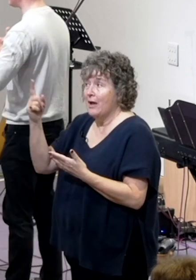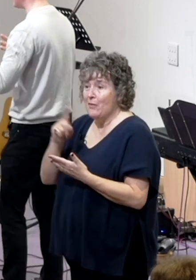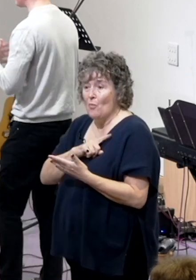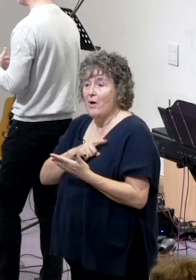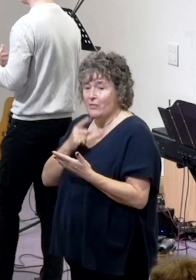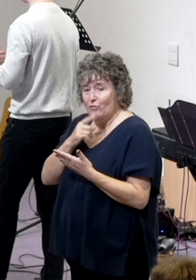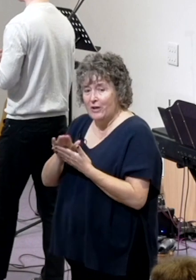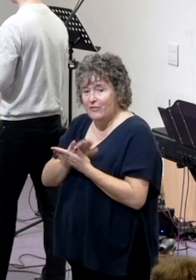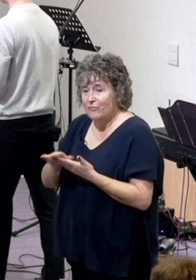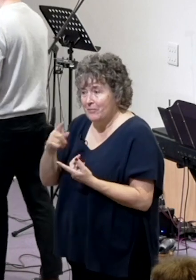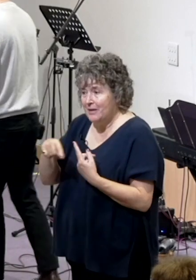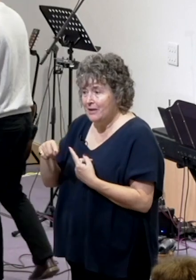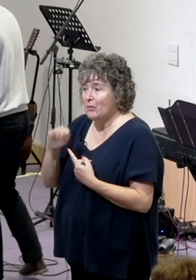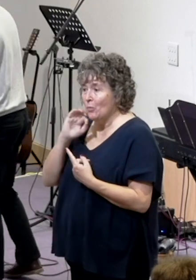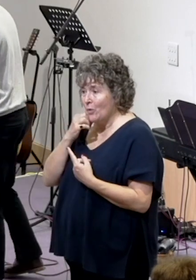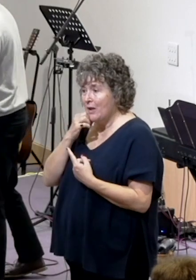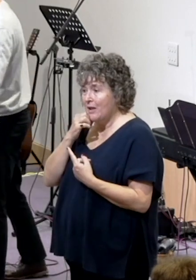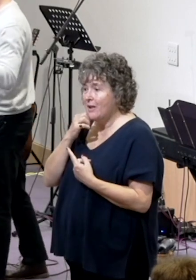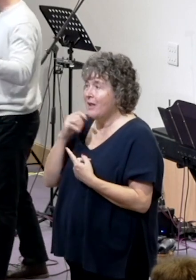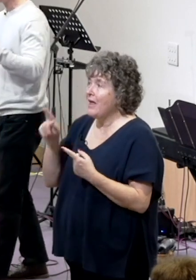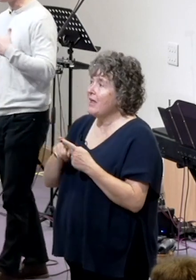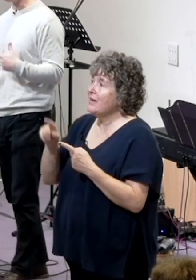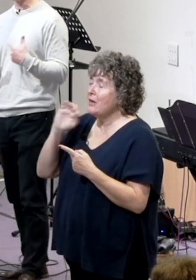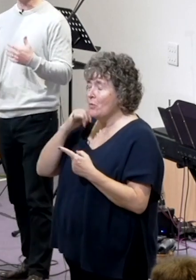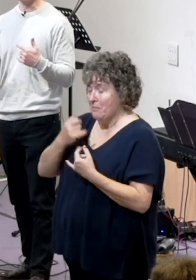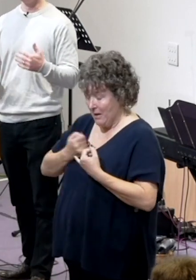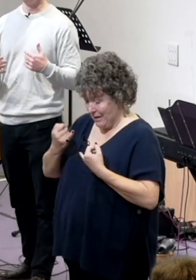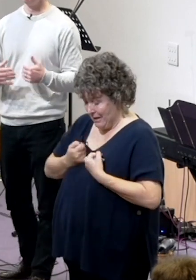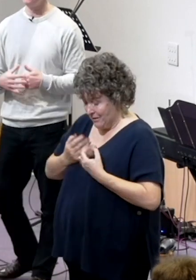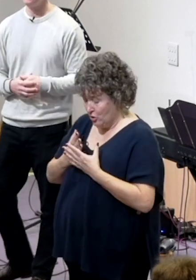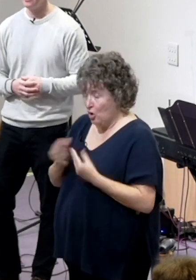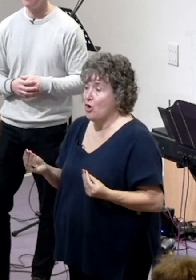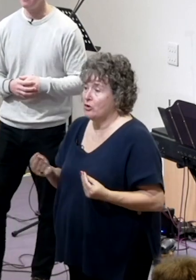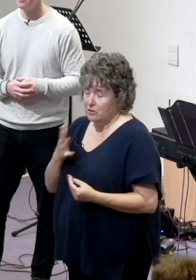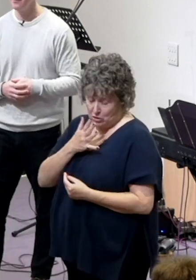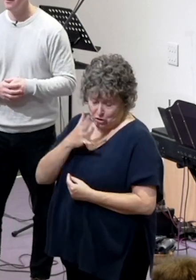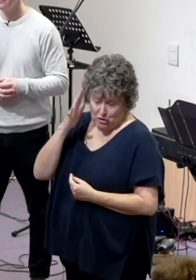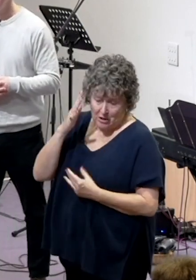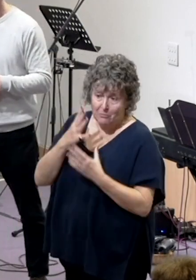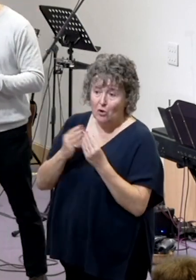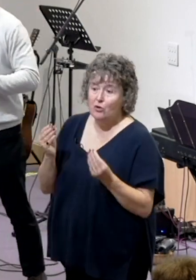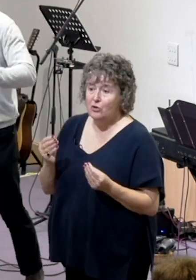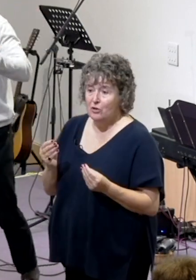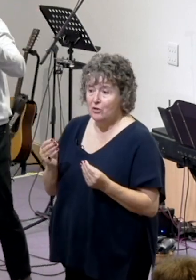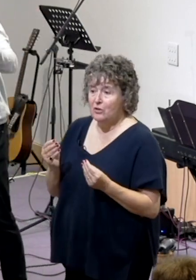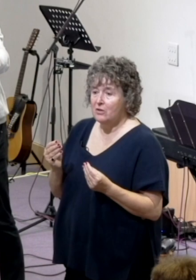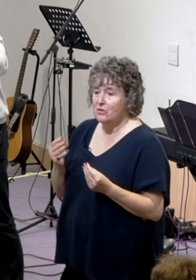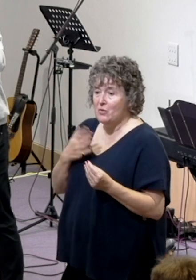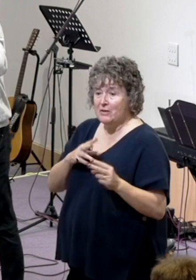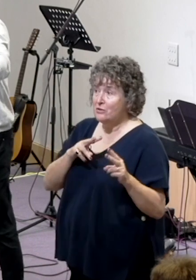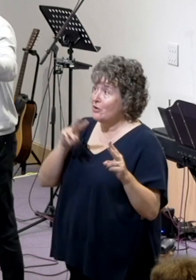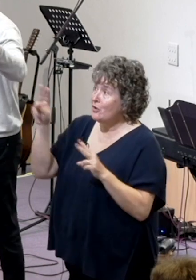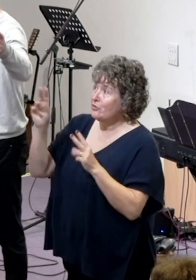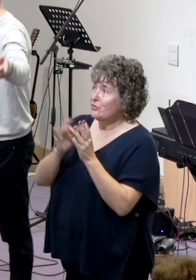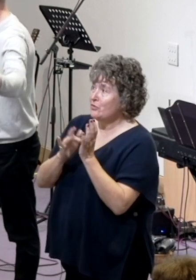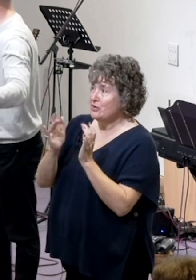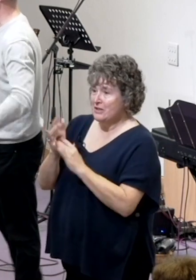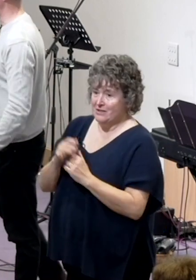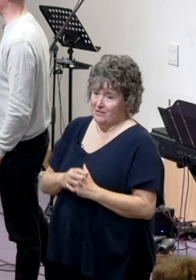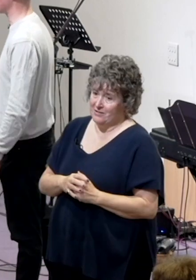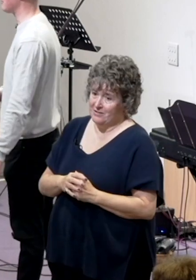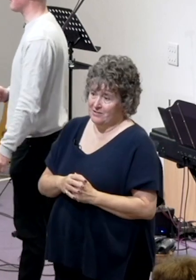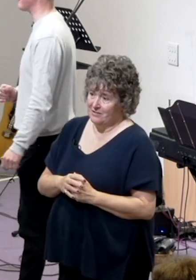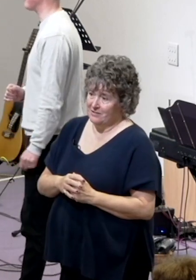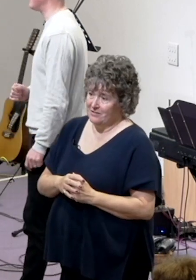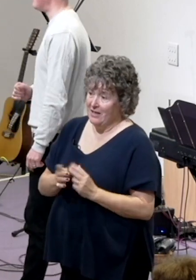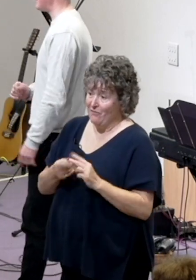He'll forgive me for what I've done wrong, and he'll take away my guilt and my shame. So I need to look to Jesus when I fail to be